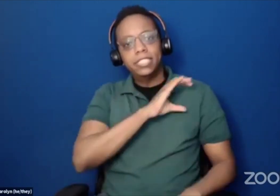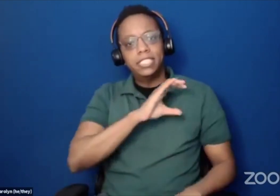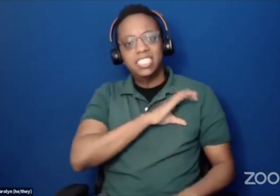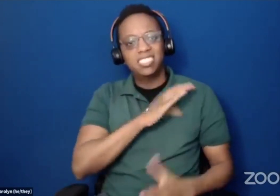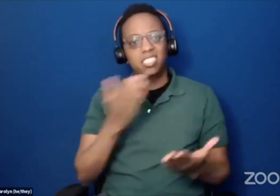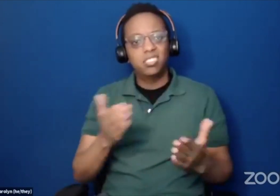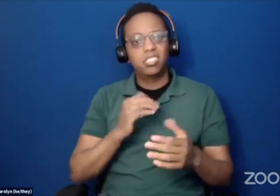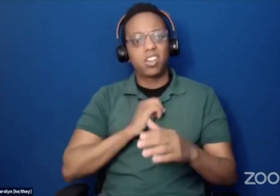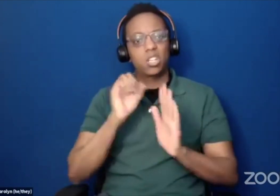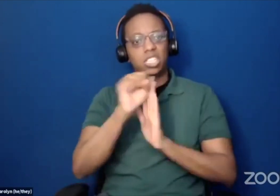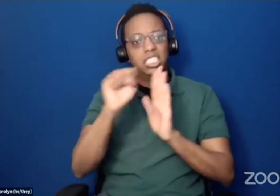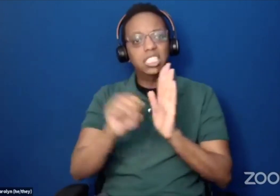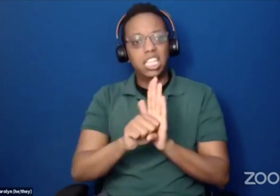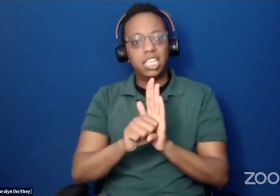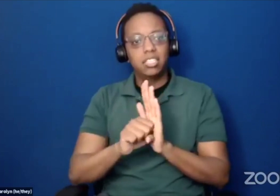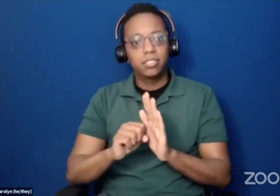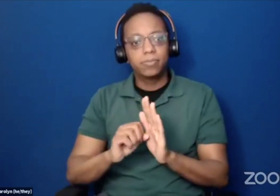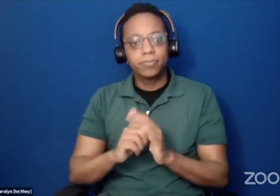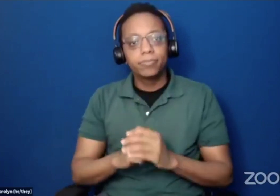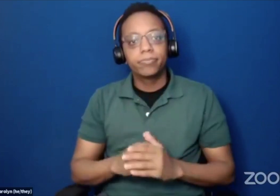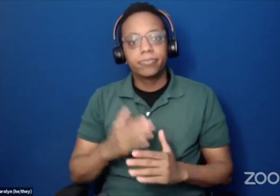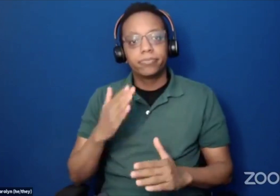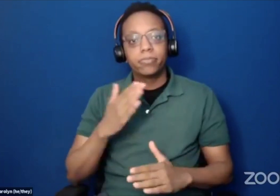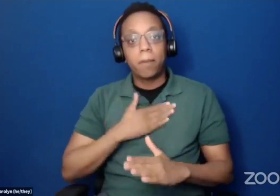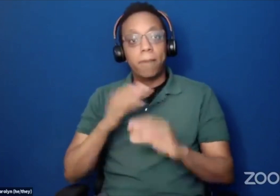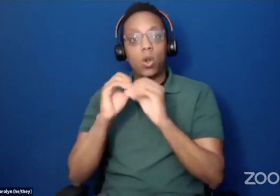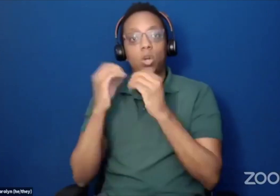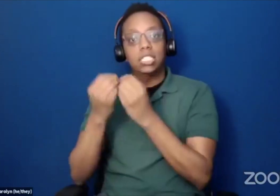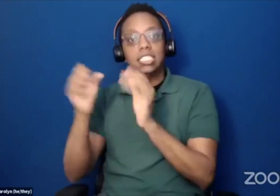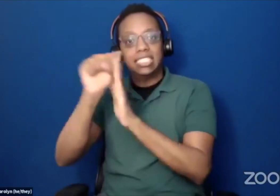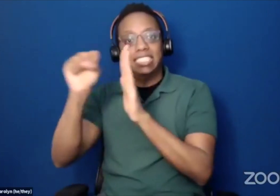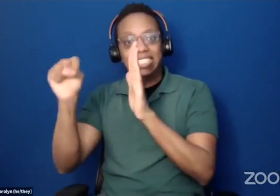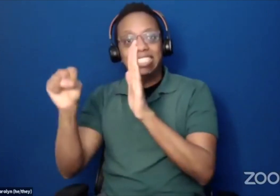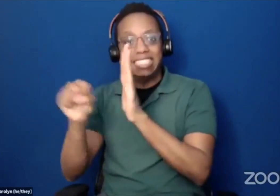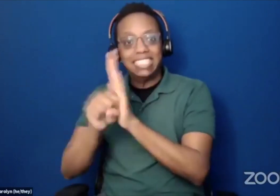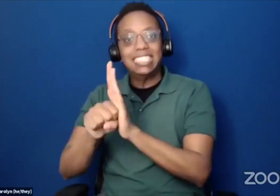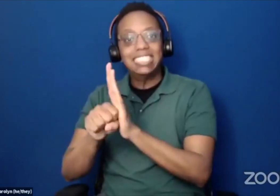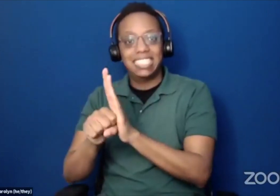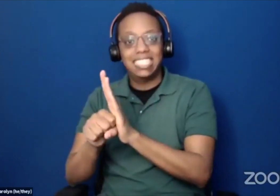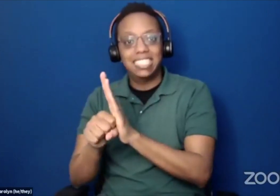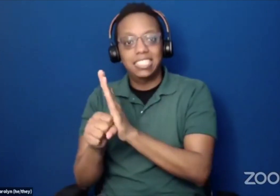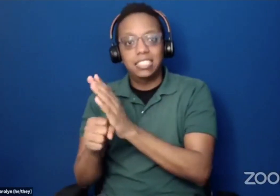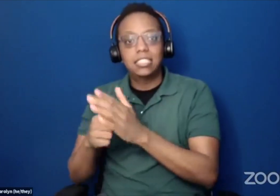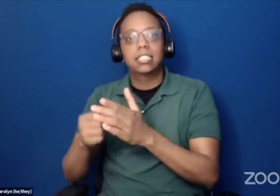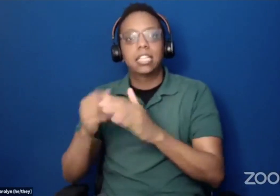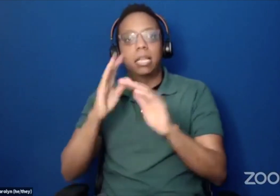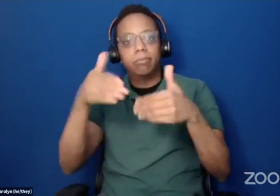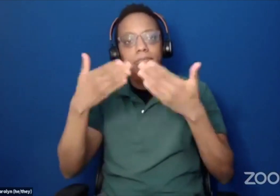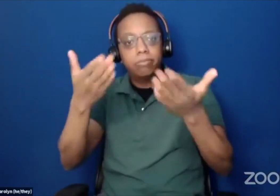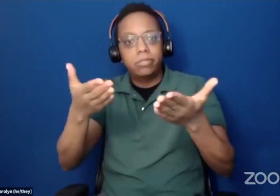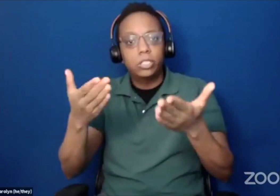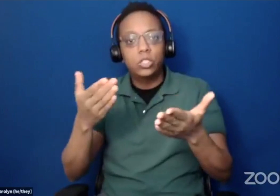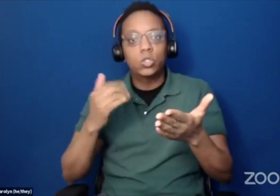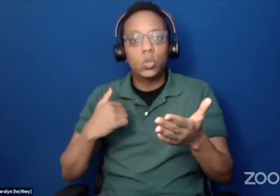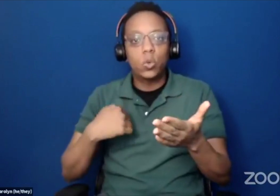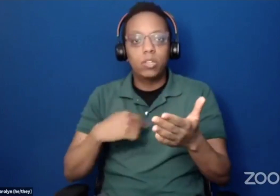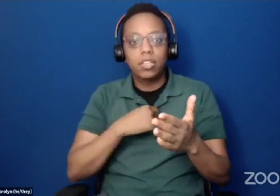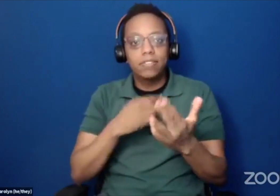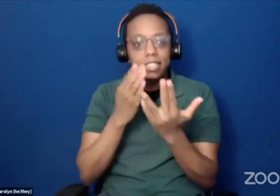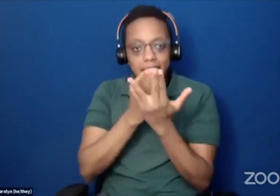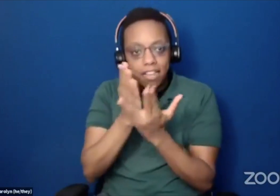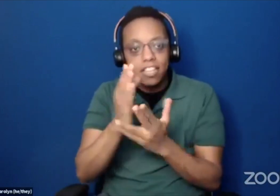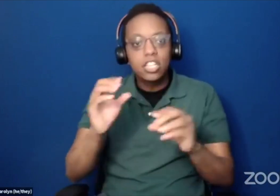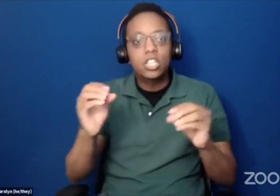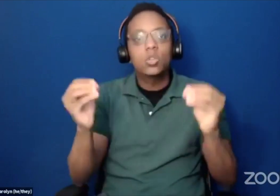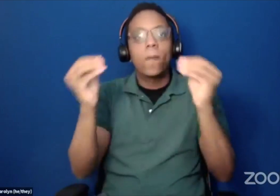lot of the work we do is throughout the entire state. So we're having to help individuals navigate because there's more systems in place. And